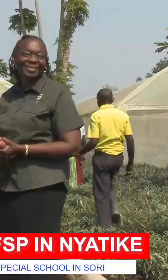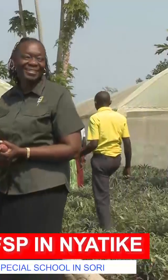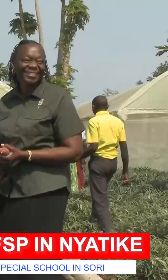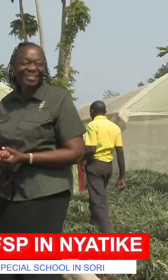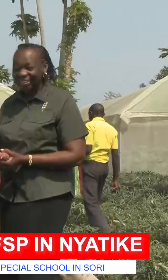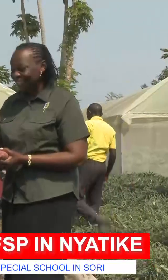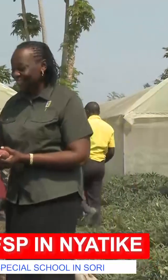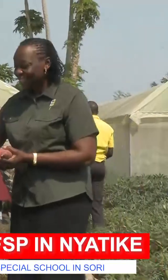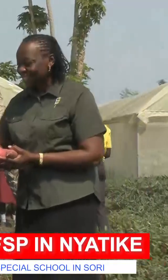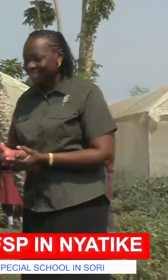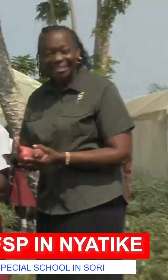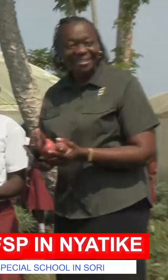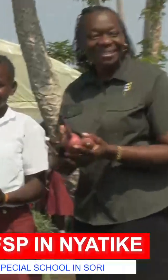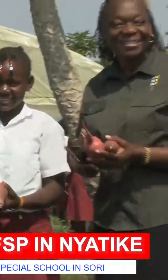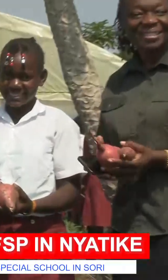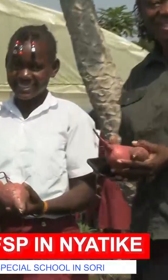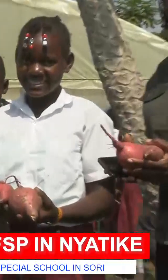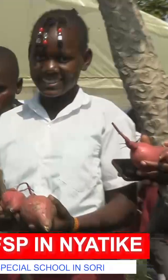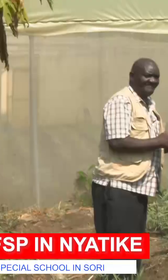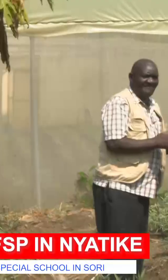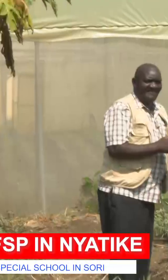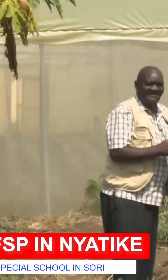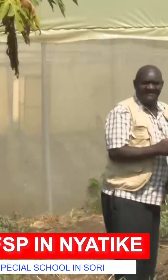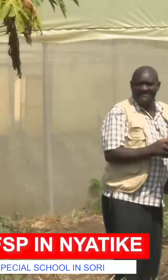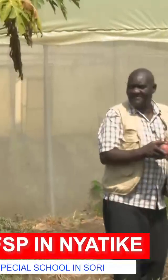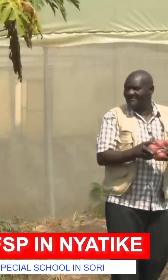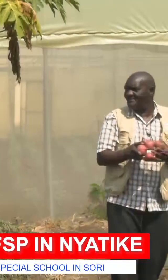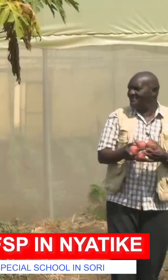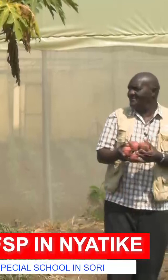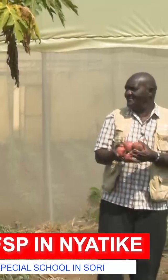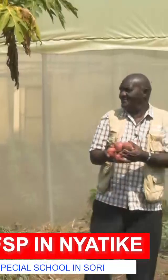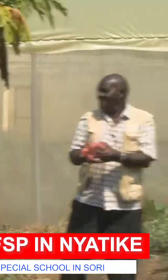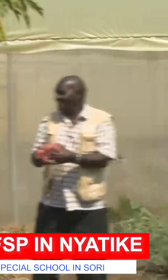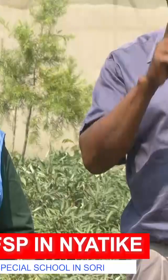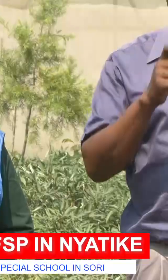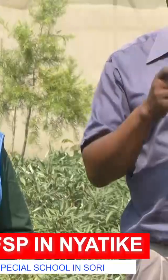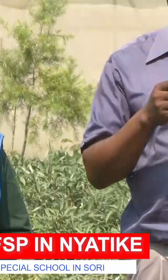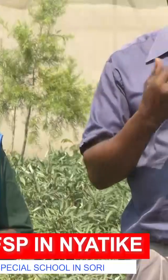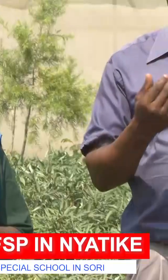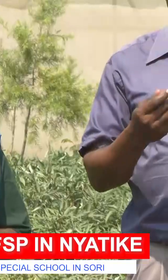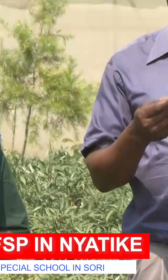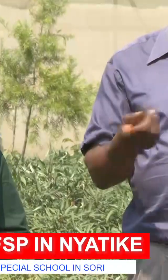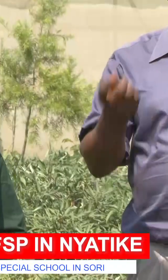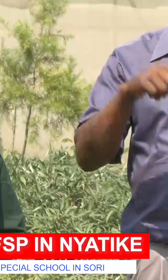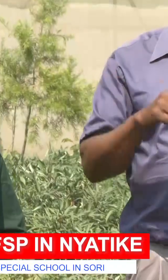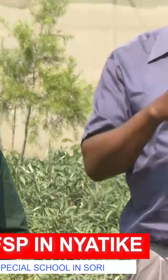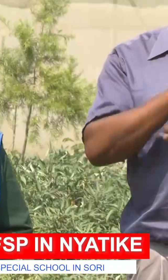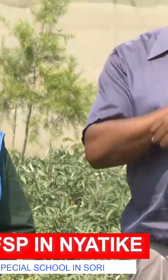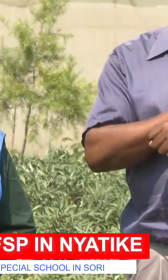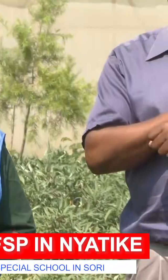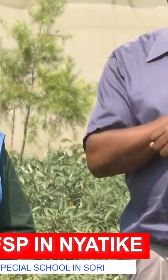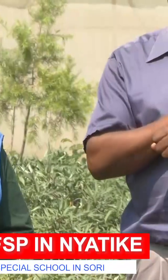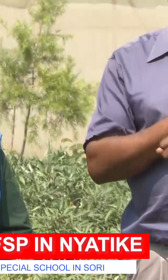program is one of the things that increase access to school for children. So when there's a school meals